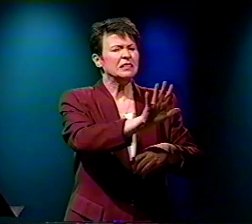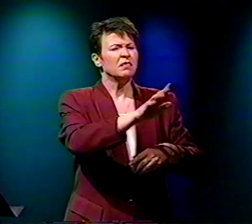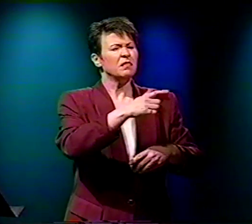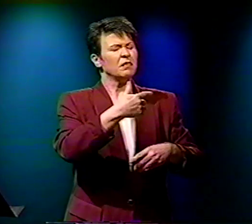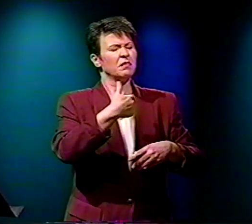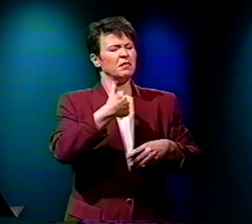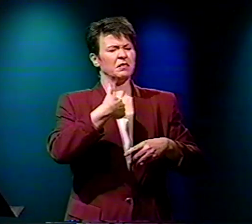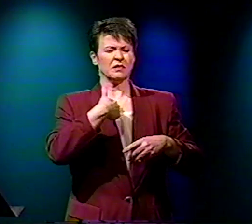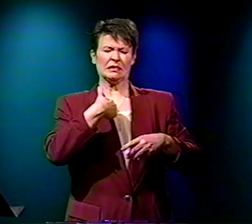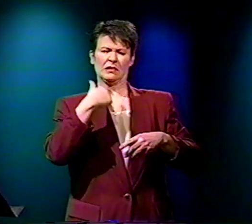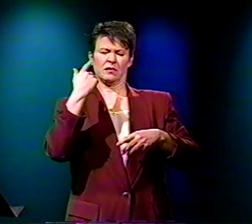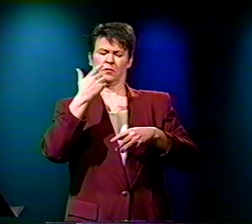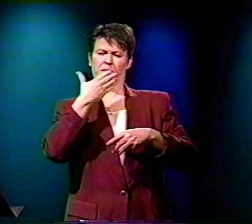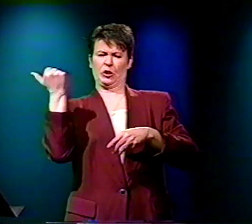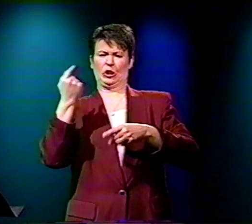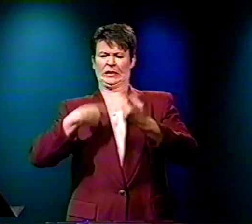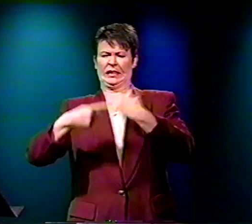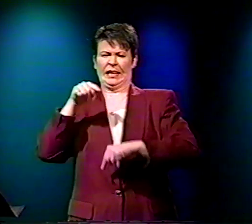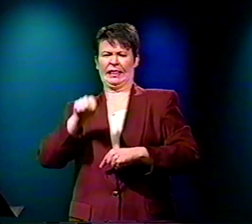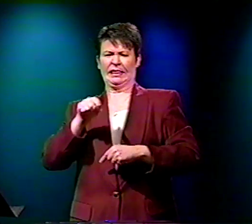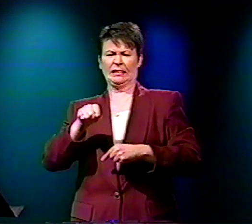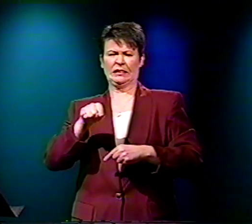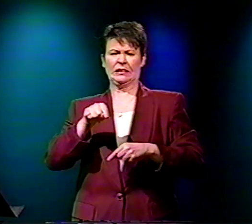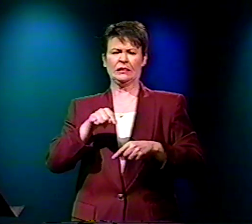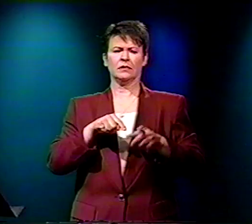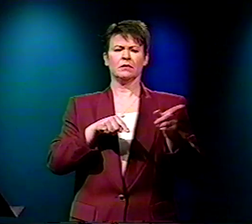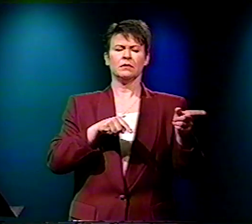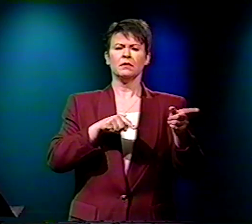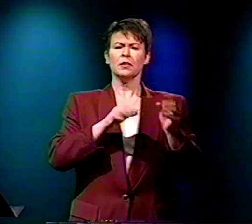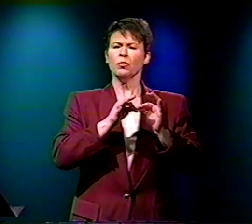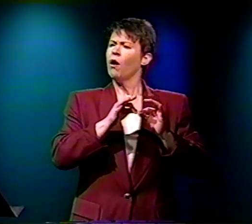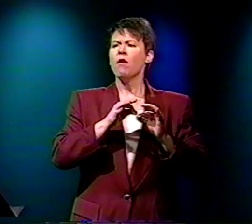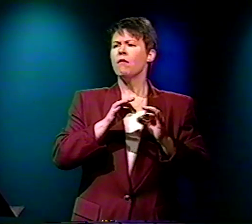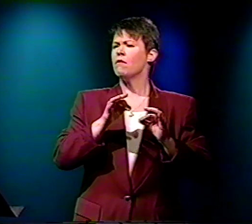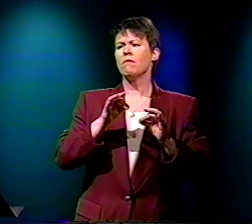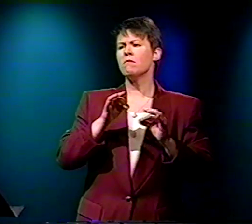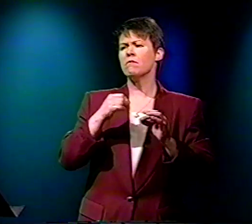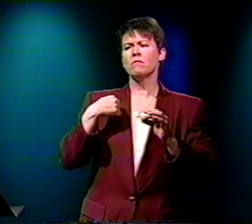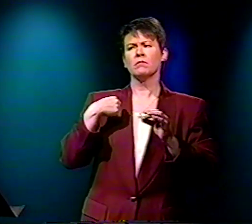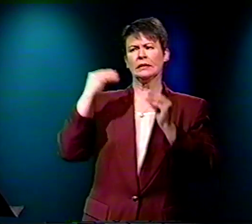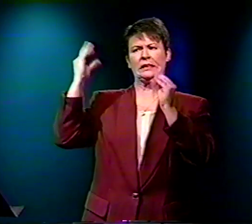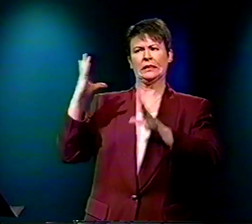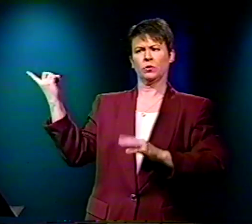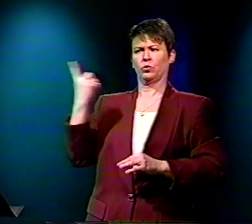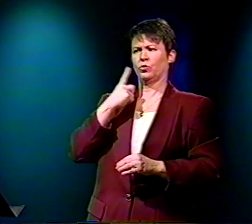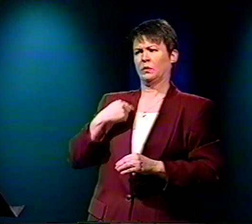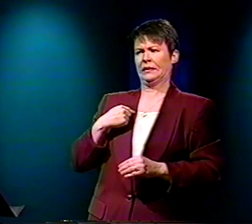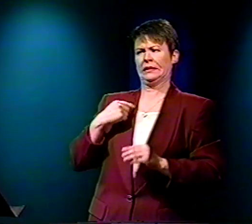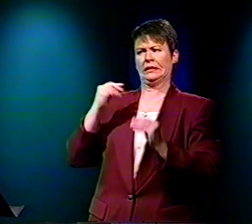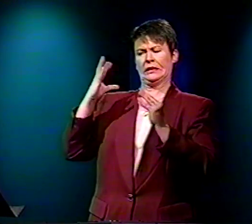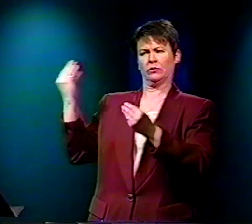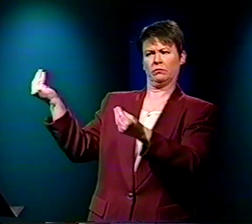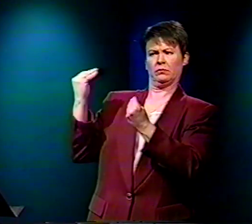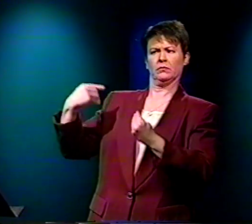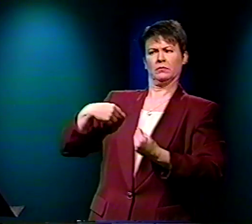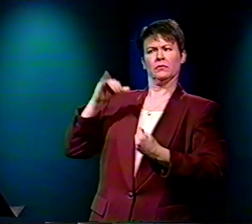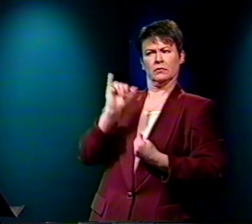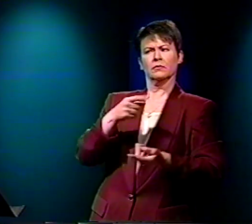to an interpreter that they are uncomfortable with a particular sign choice and that they would prefer a different sign. And interpreters will sometimes say, well, no, my teacher taught me